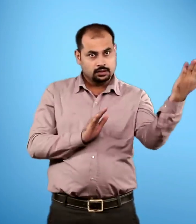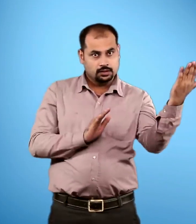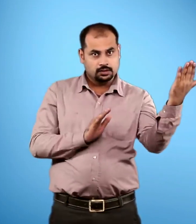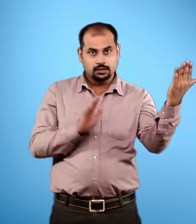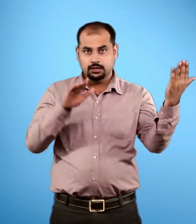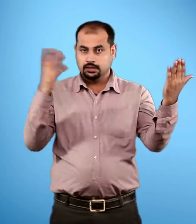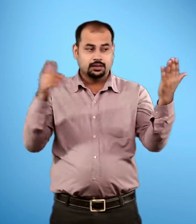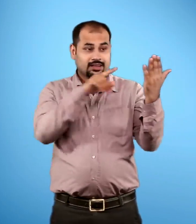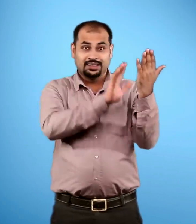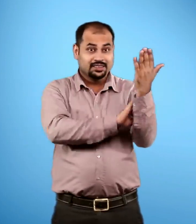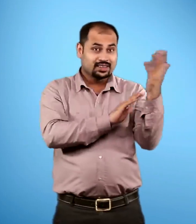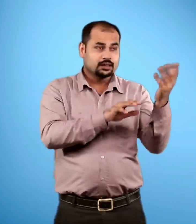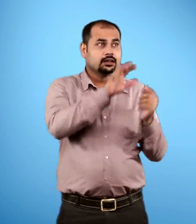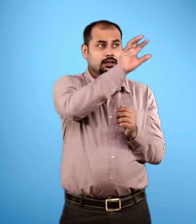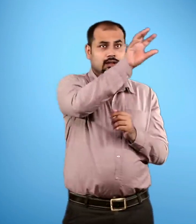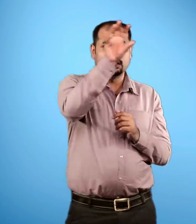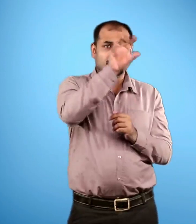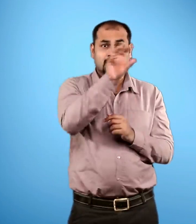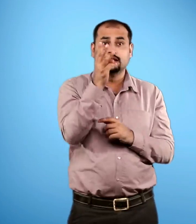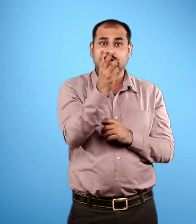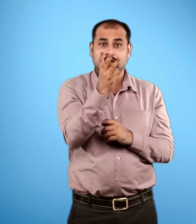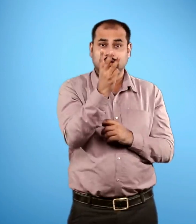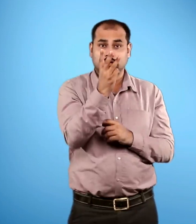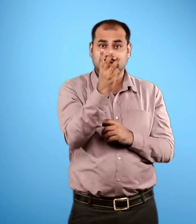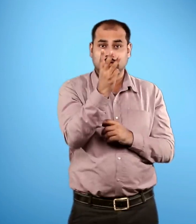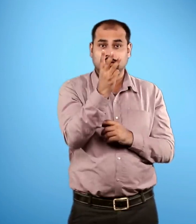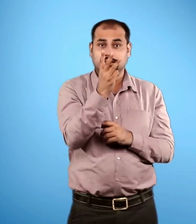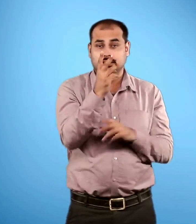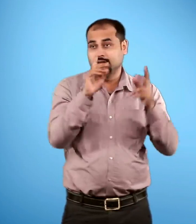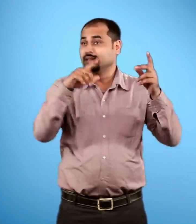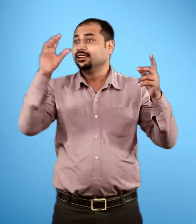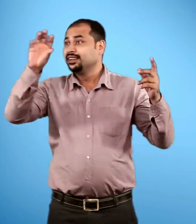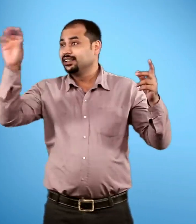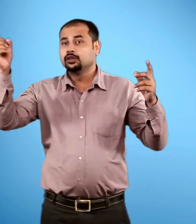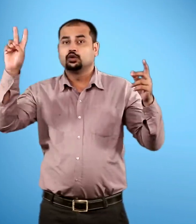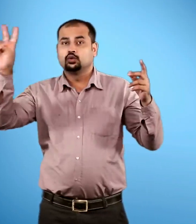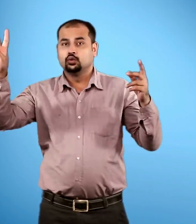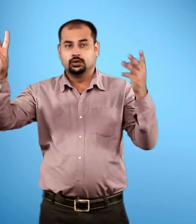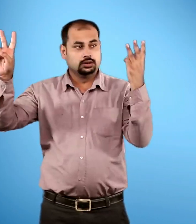Then choose what comes next from the right side of the line and tick it.